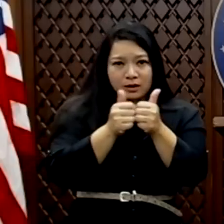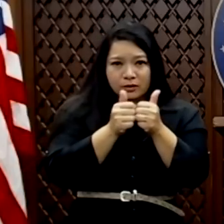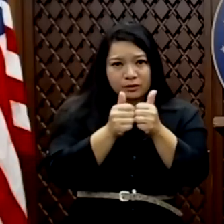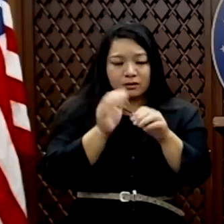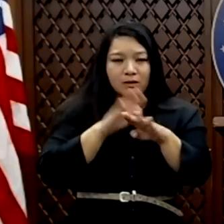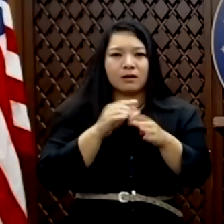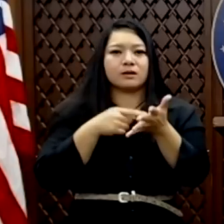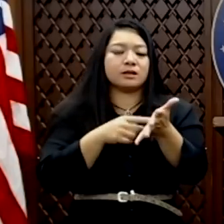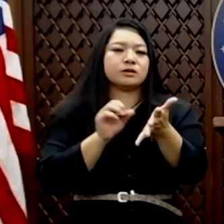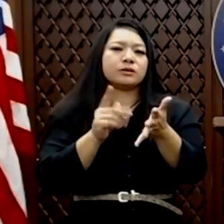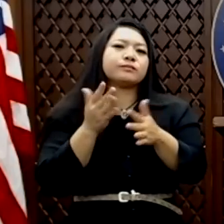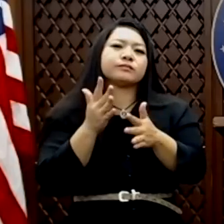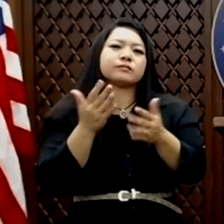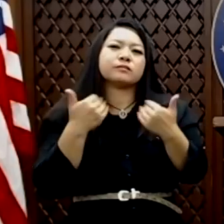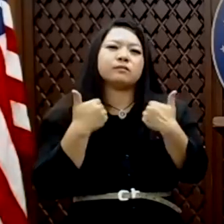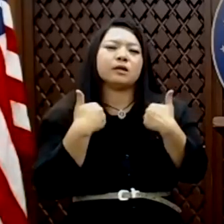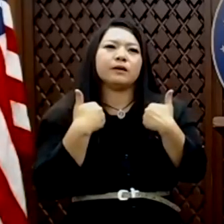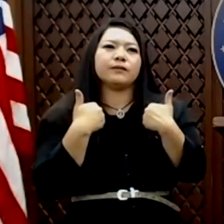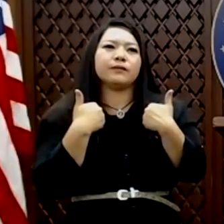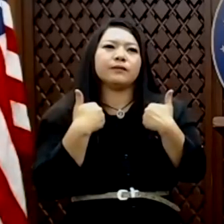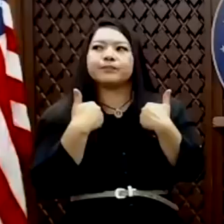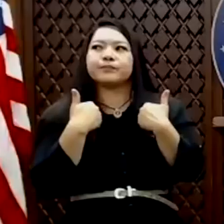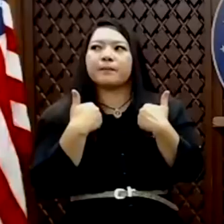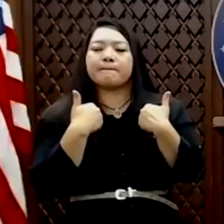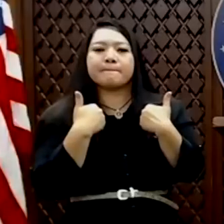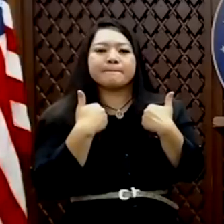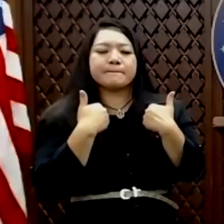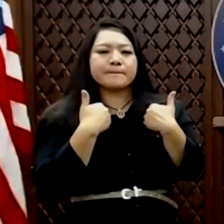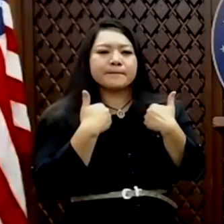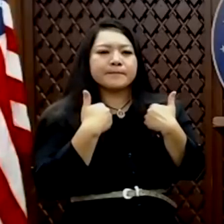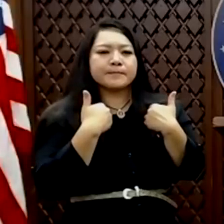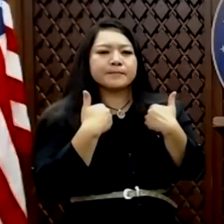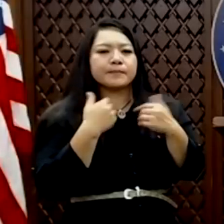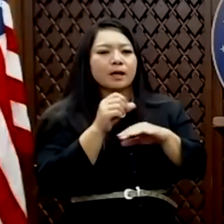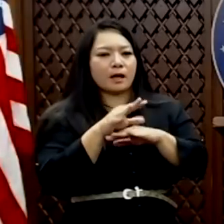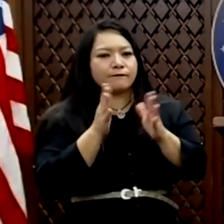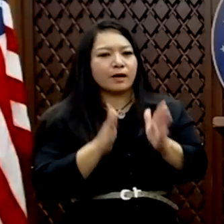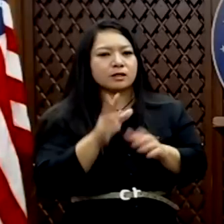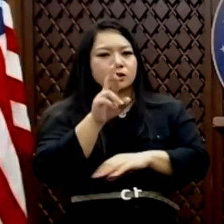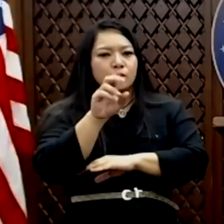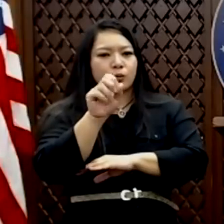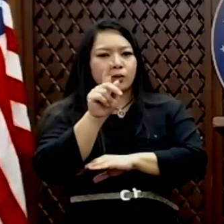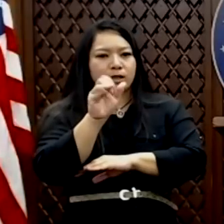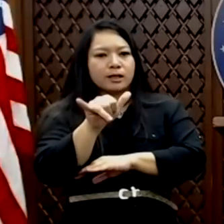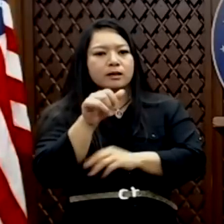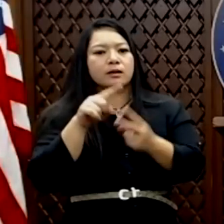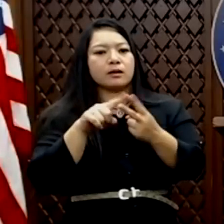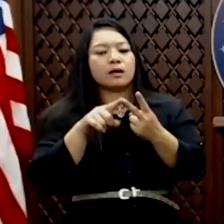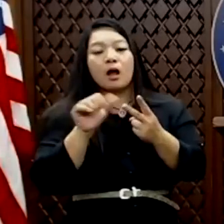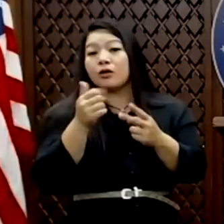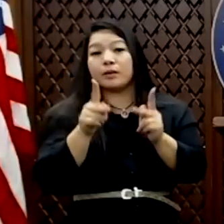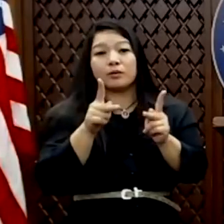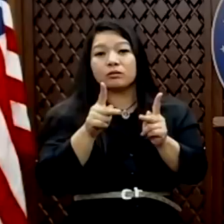on this. And so I'm having my advisors, Ricky and other